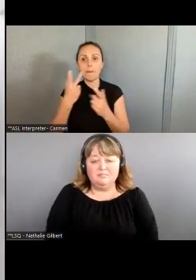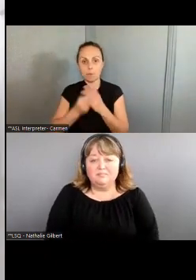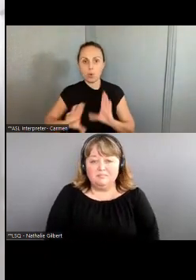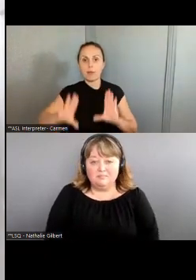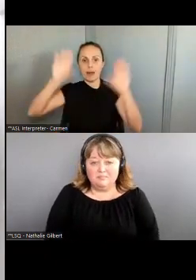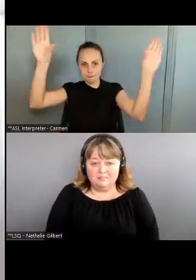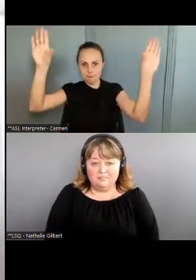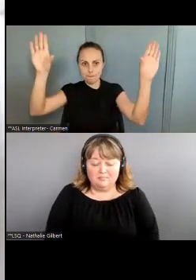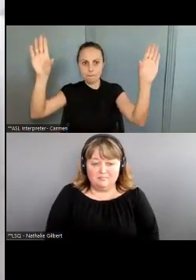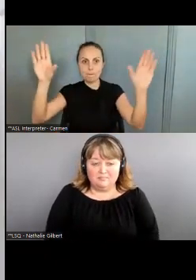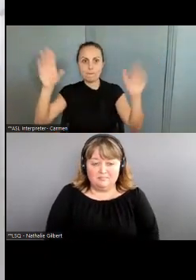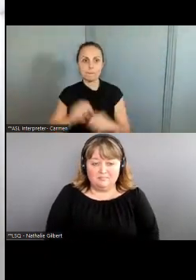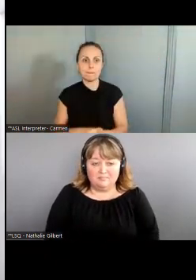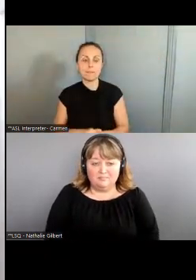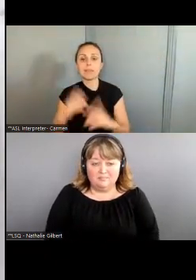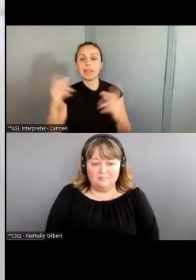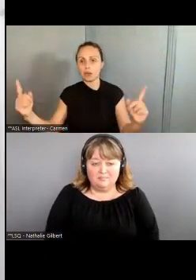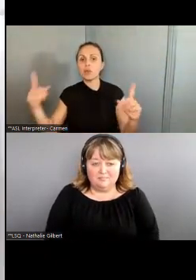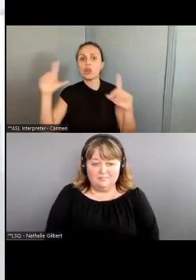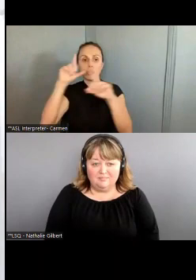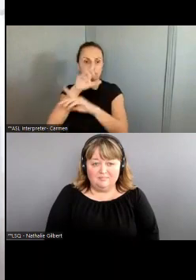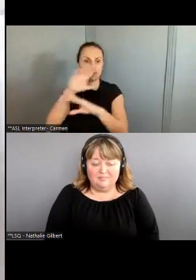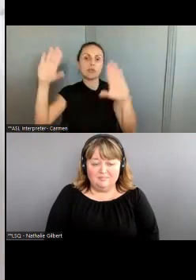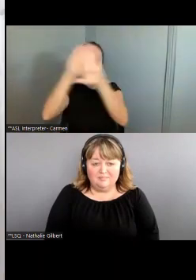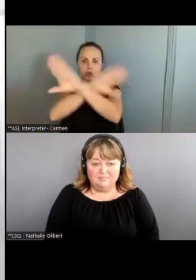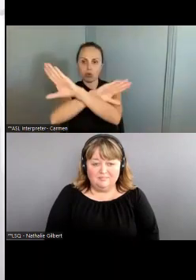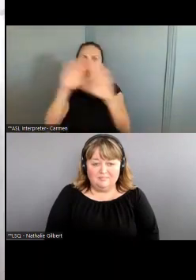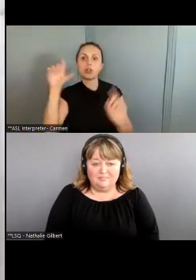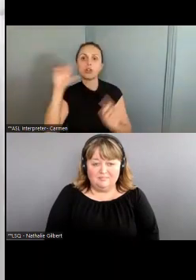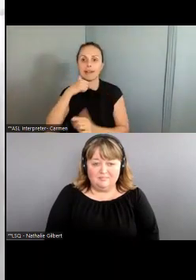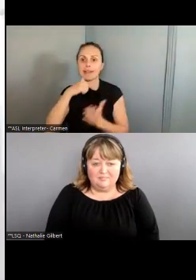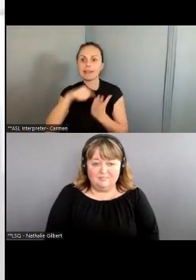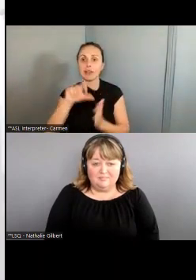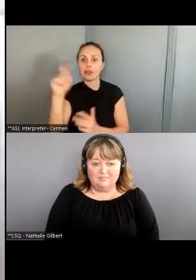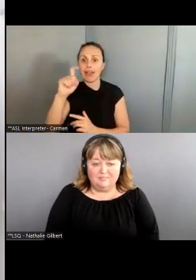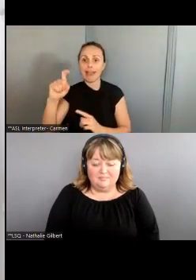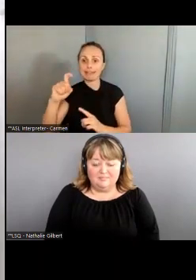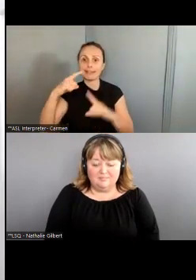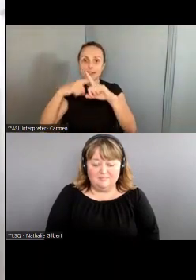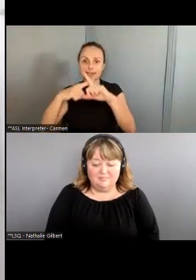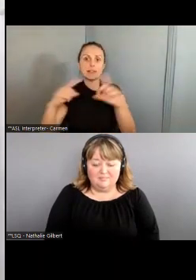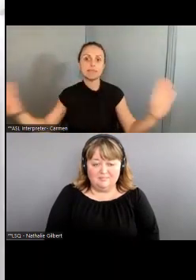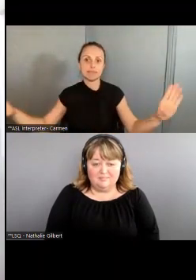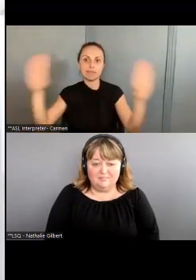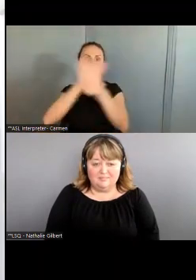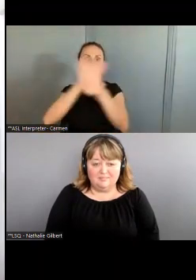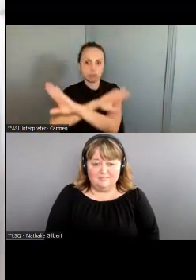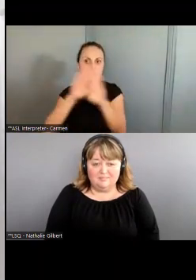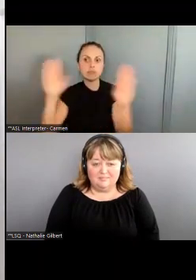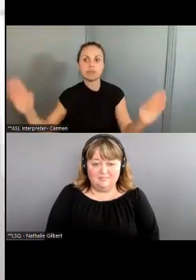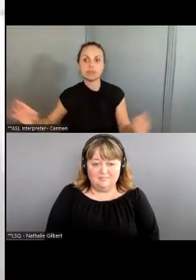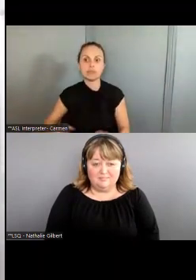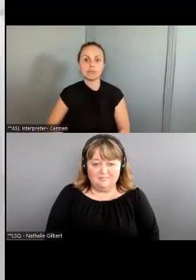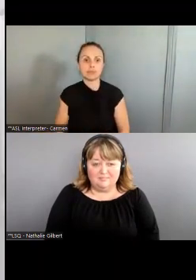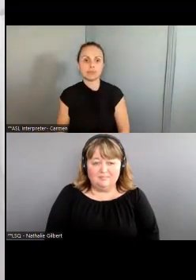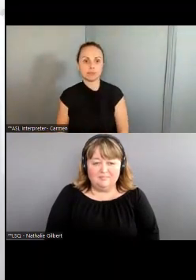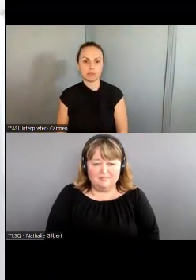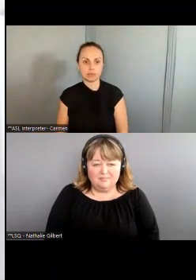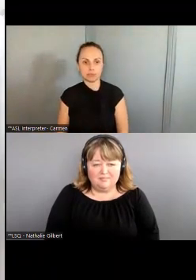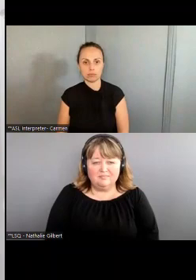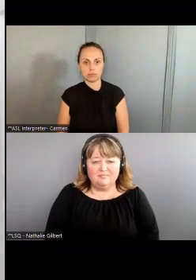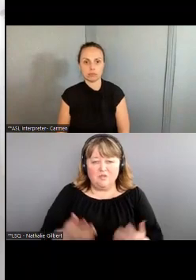the air and we're gonna cross our arms in front of us like an X. With our arms on top of X avec les bras. On amène les bras dans